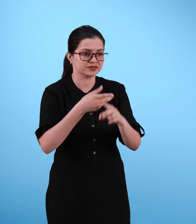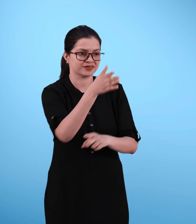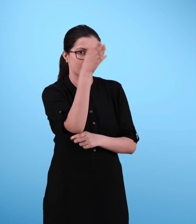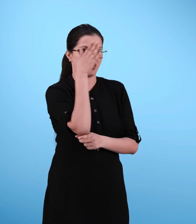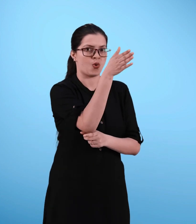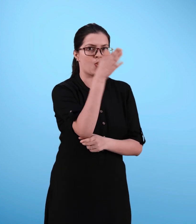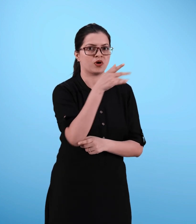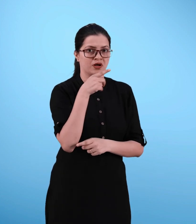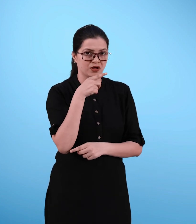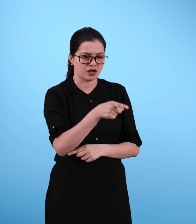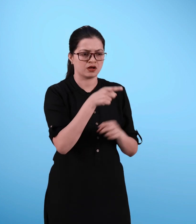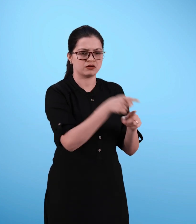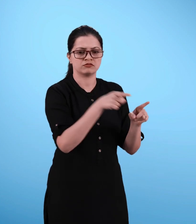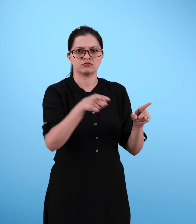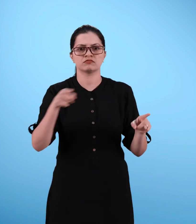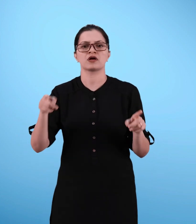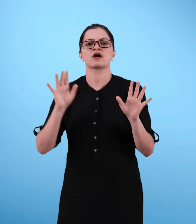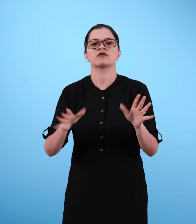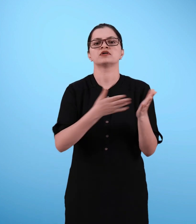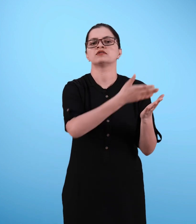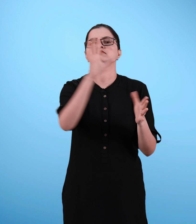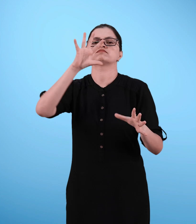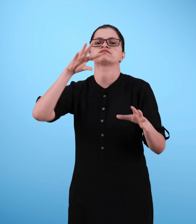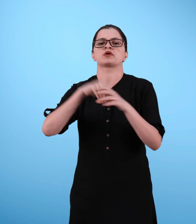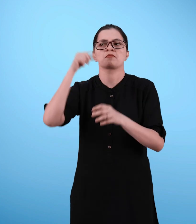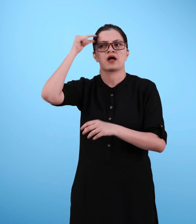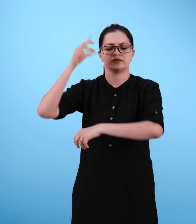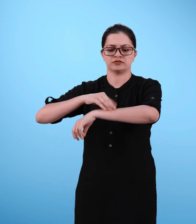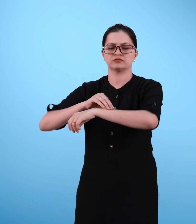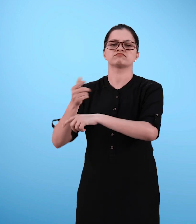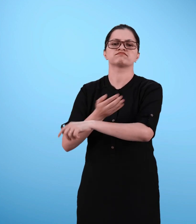Silk fiber is drawn from the cocoon of silkworm.